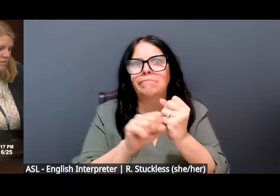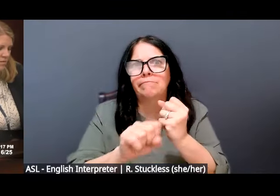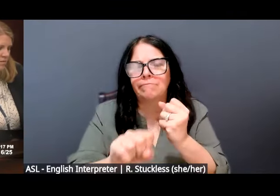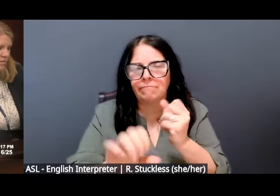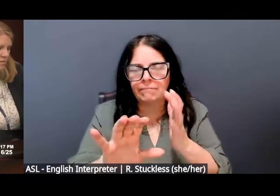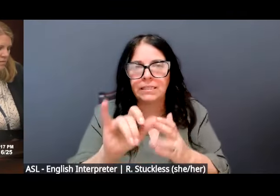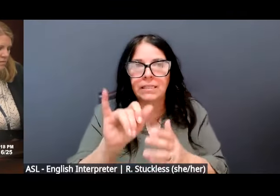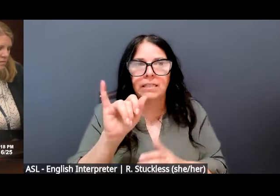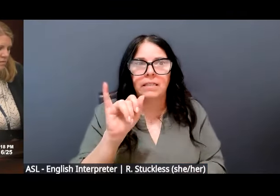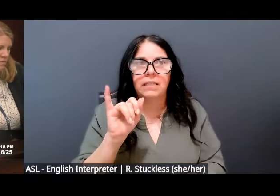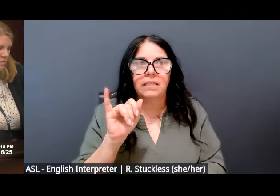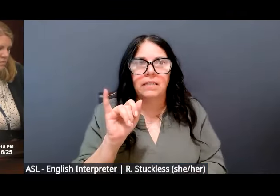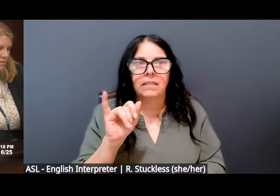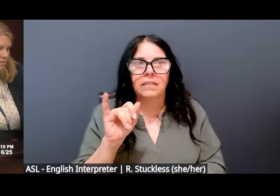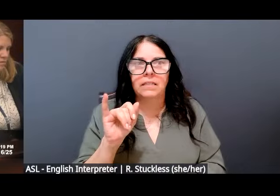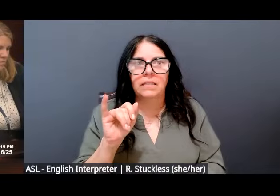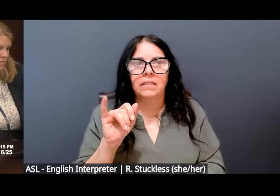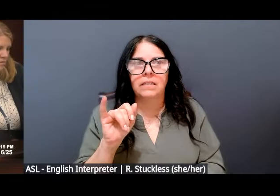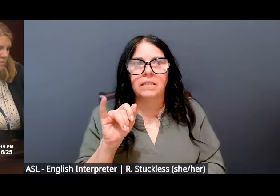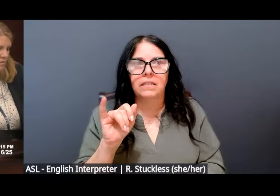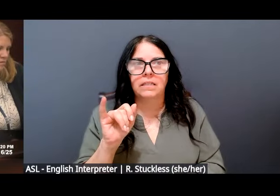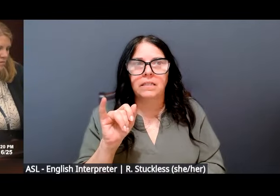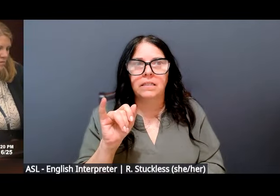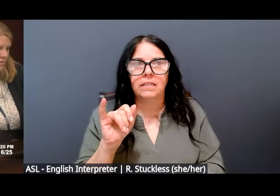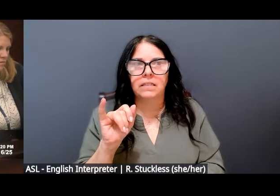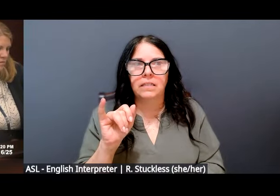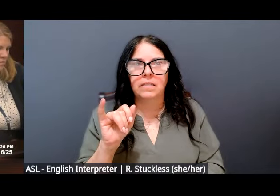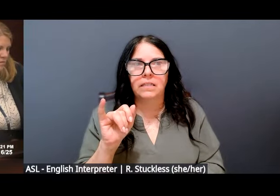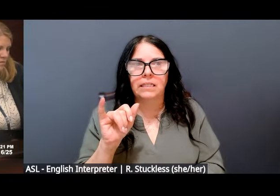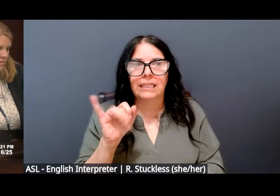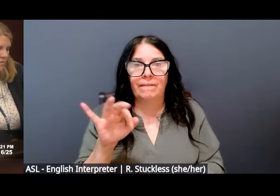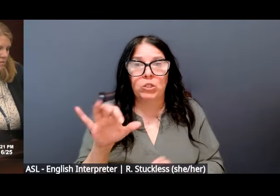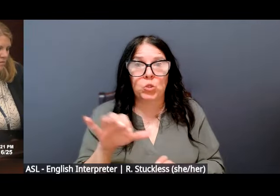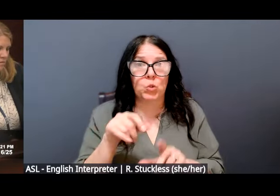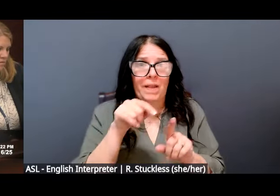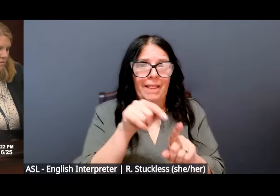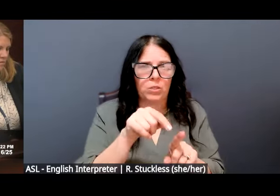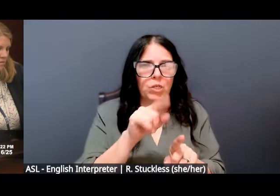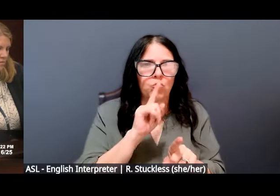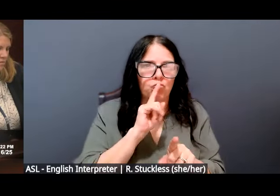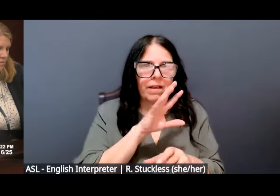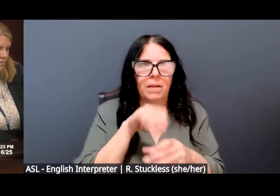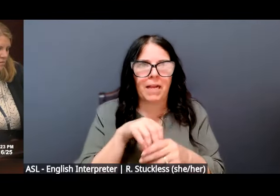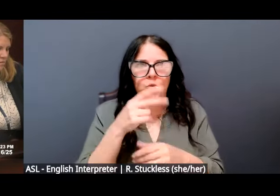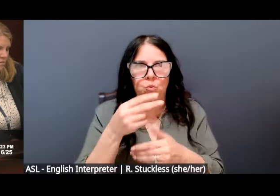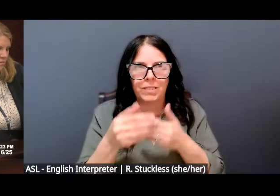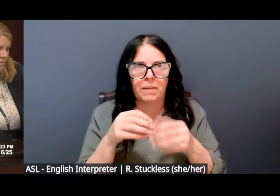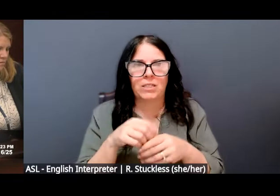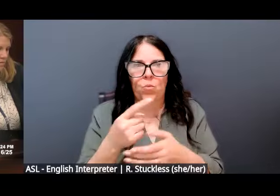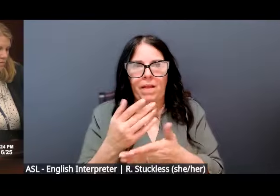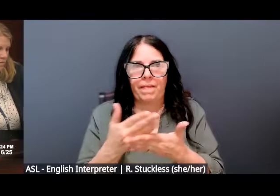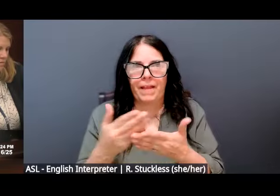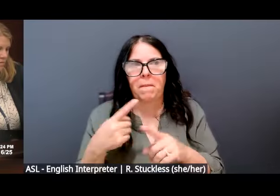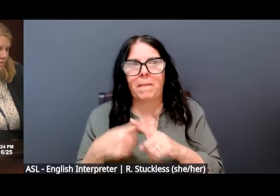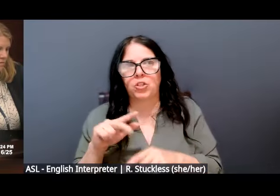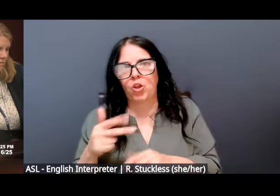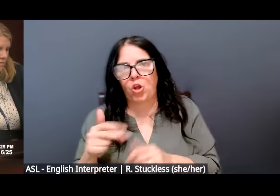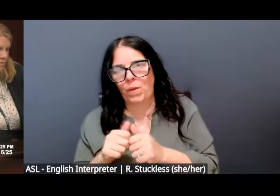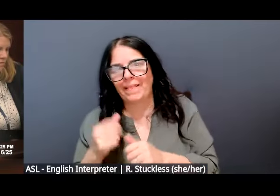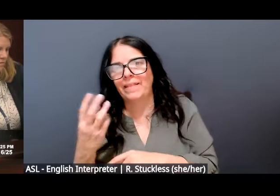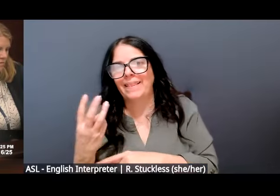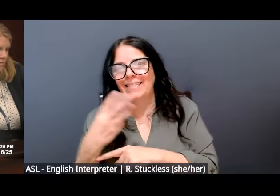this way, you are kind of combining two steps into one thing. And plus you've got the additional third with the 6-day